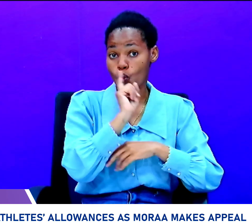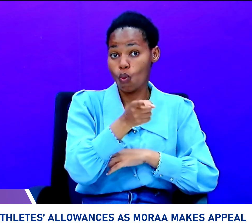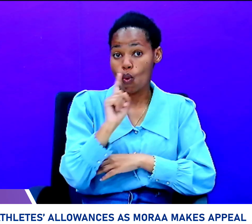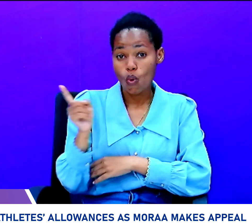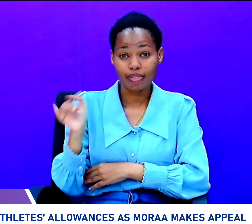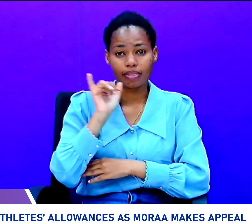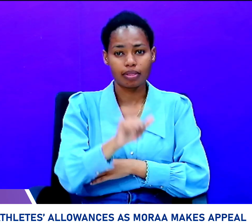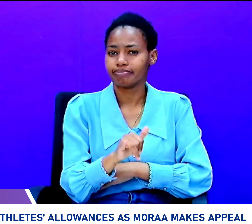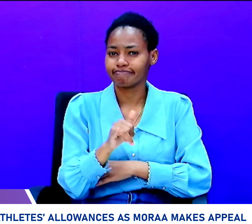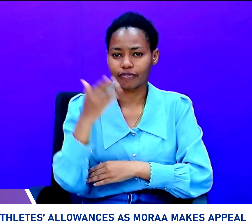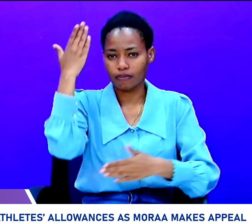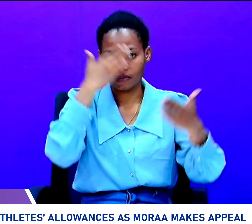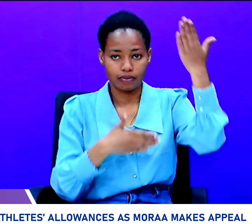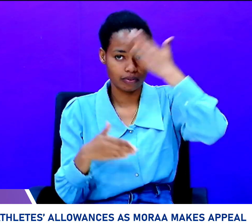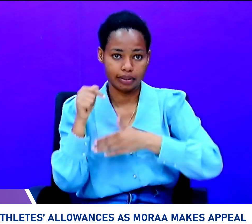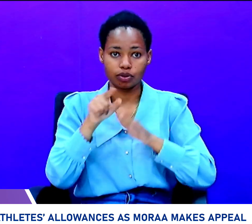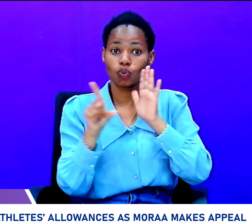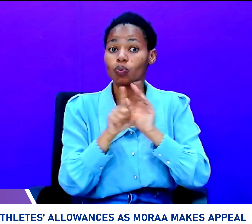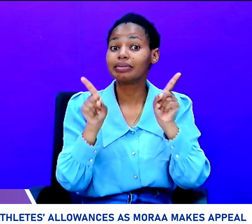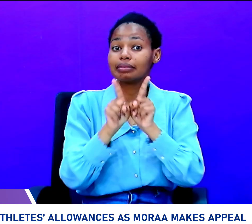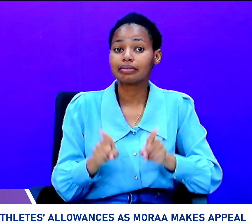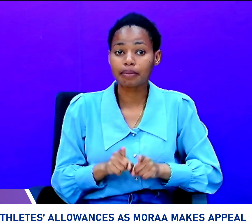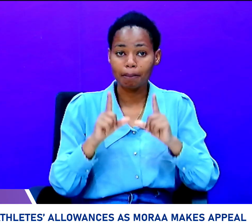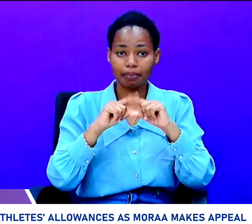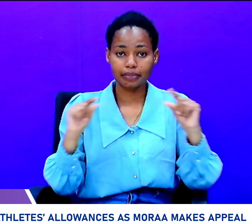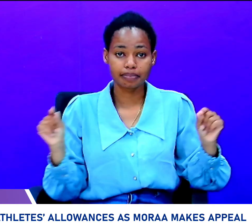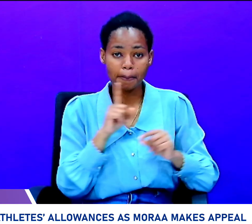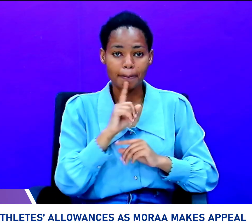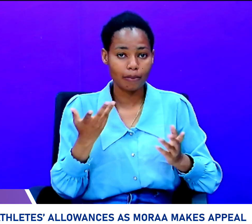humanity, warning that offenders will face no leniency in sentencing.